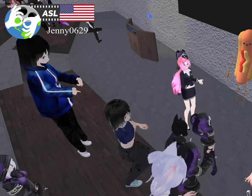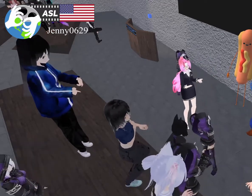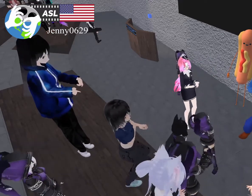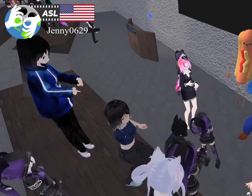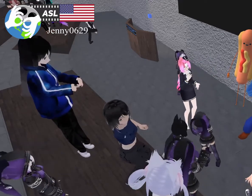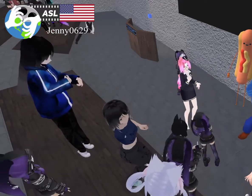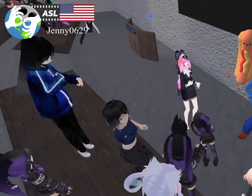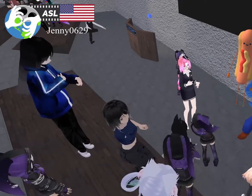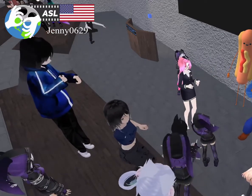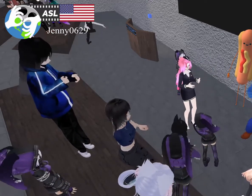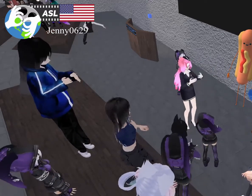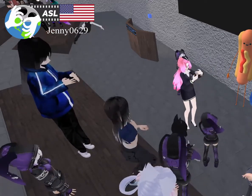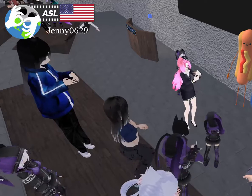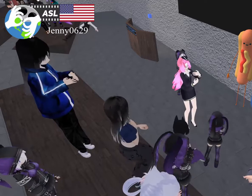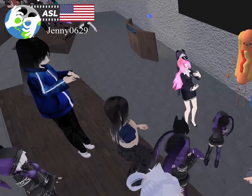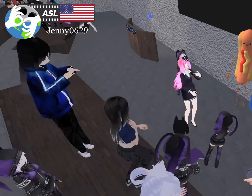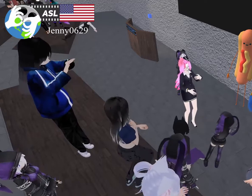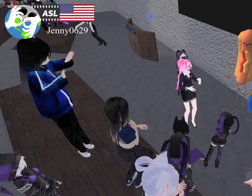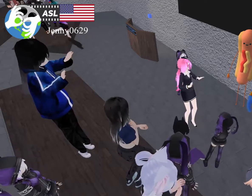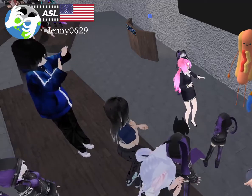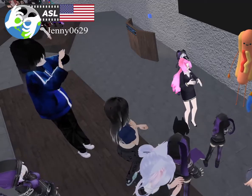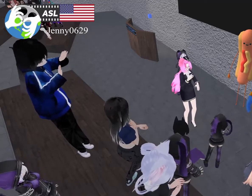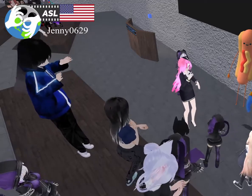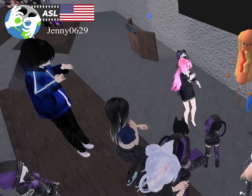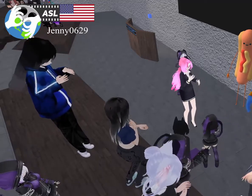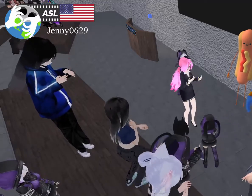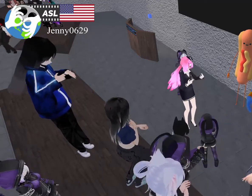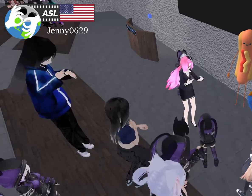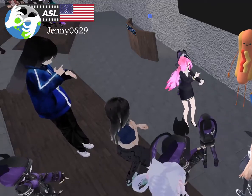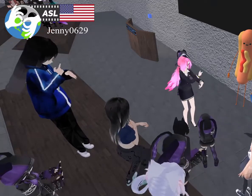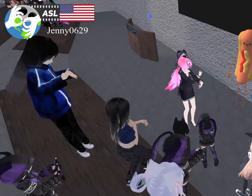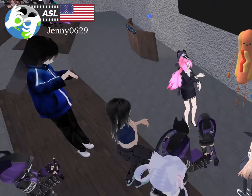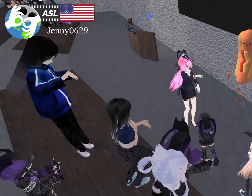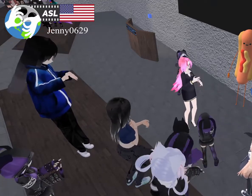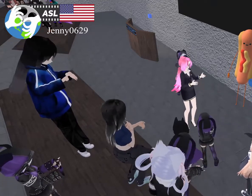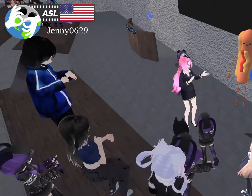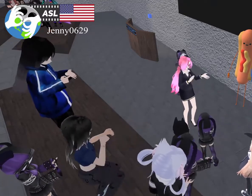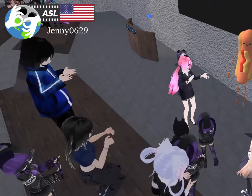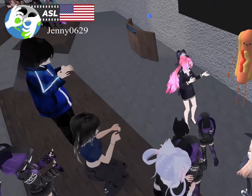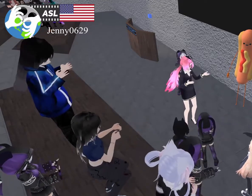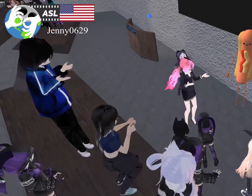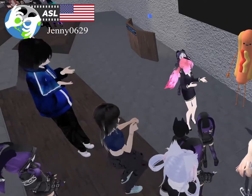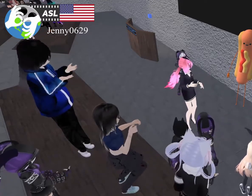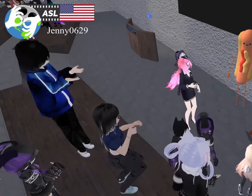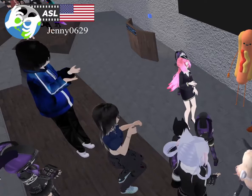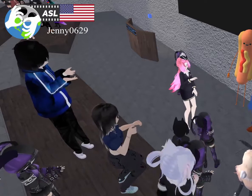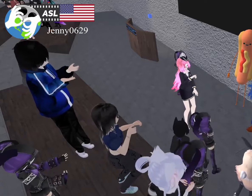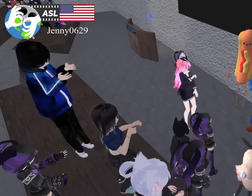like, as long as it's not, don't go into blood details. But yeah, if you want to do that, you can We you ran can over do. the fish. Oh, and yeah, just yeah. bled Since all